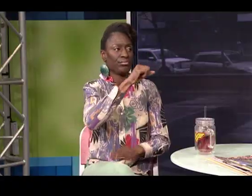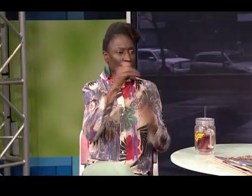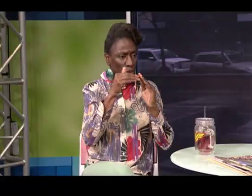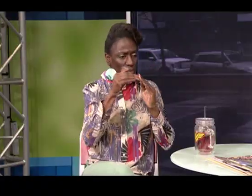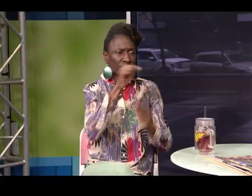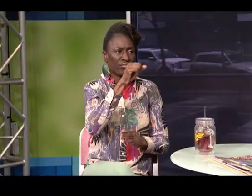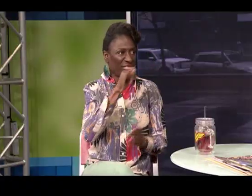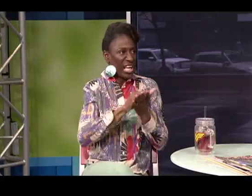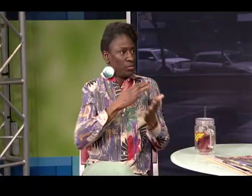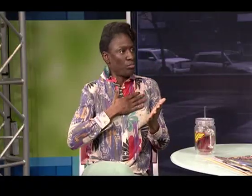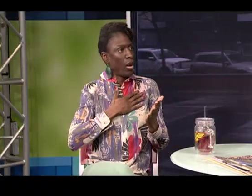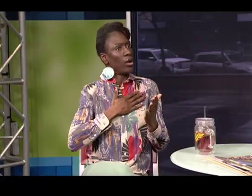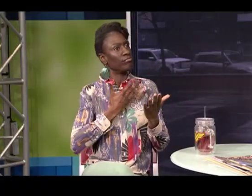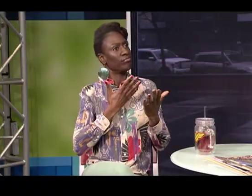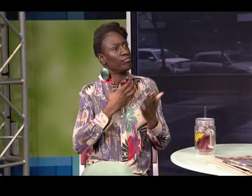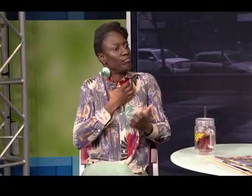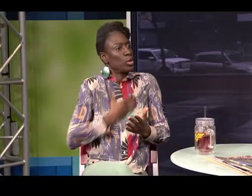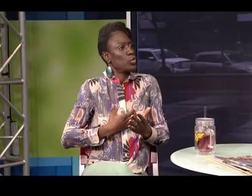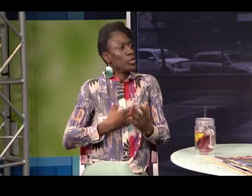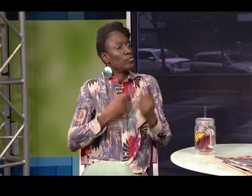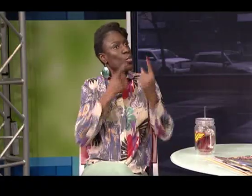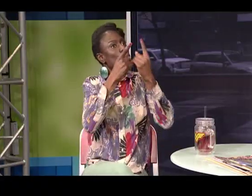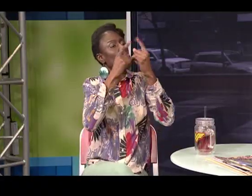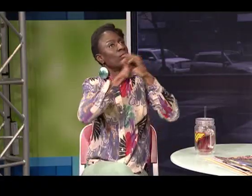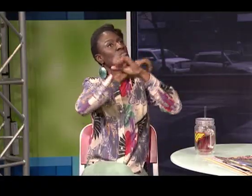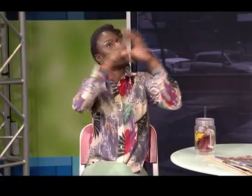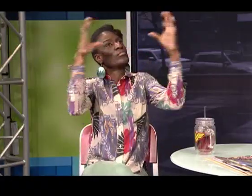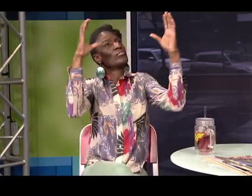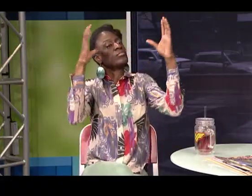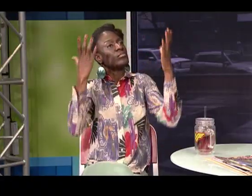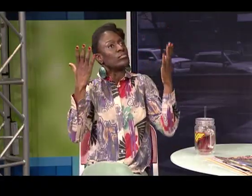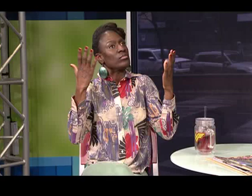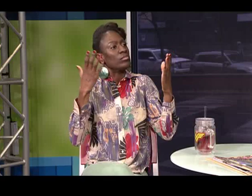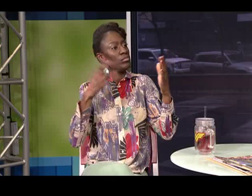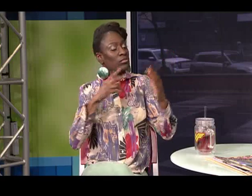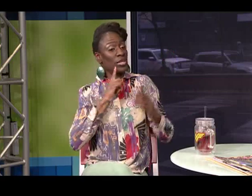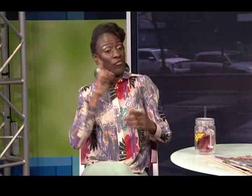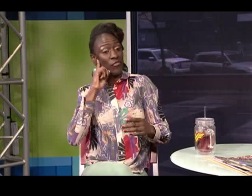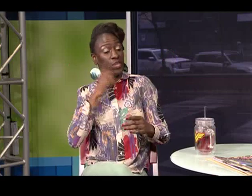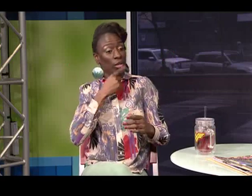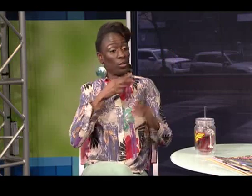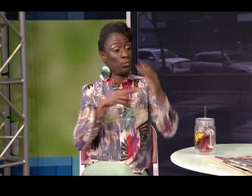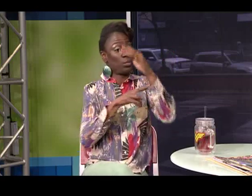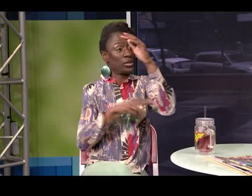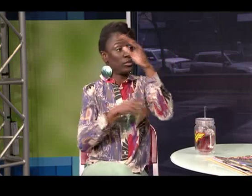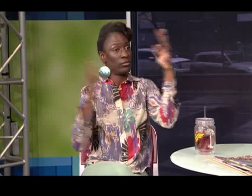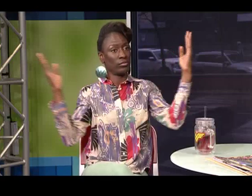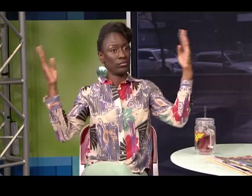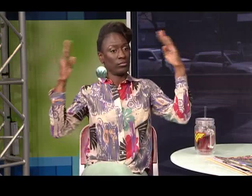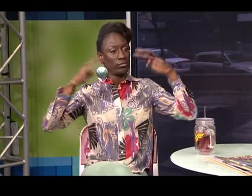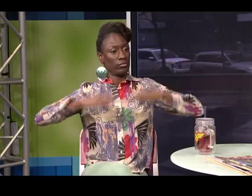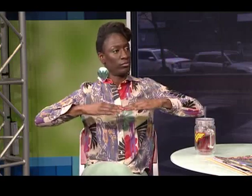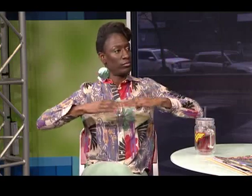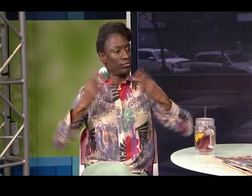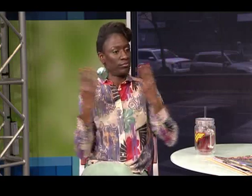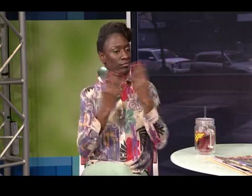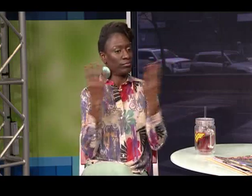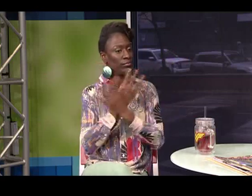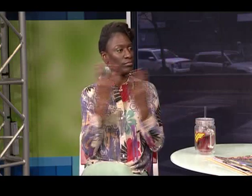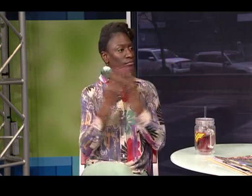I definitely think that respect and equality is so important, because with that, anything's possible. Rather than